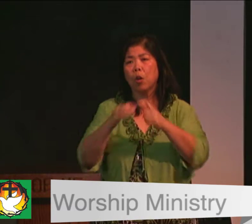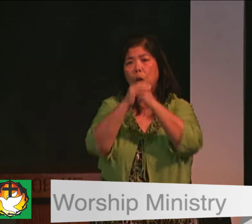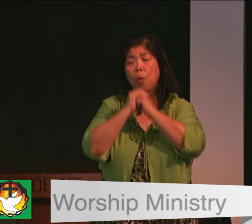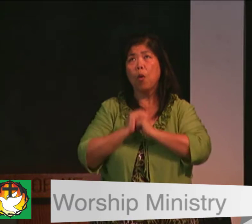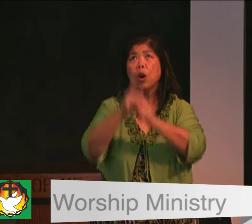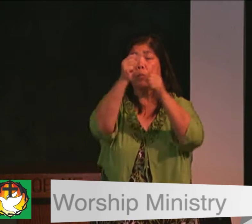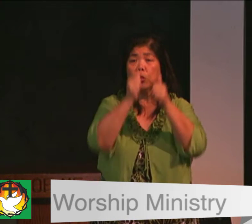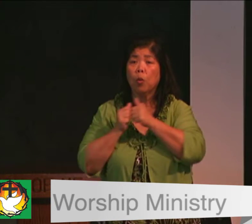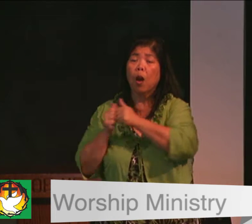worship you